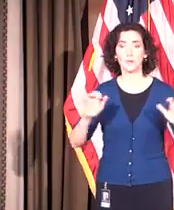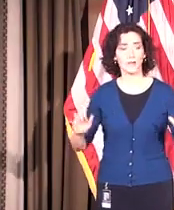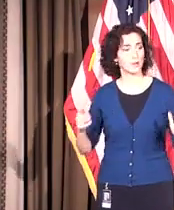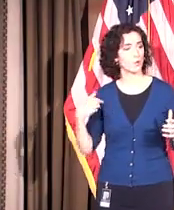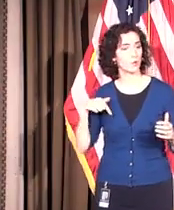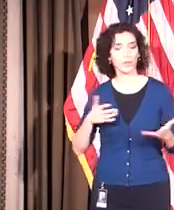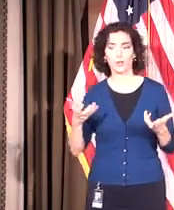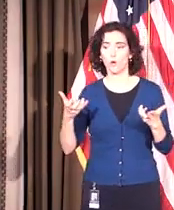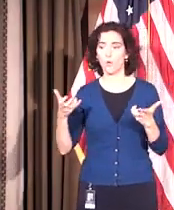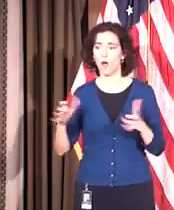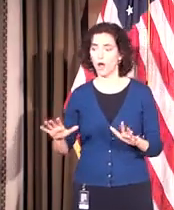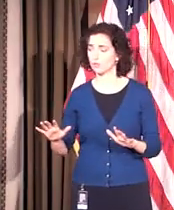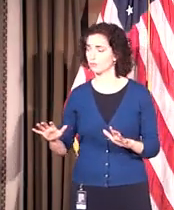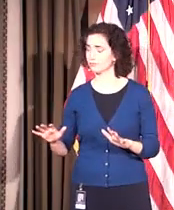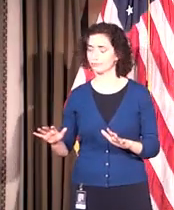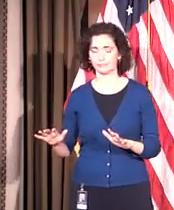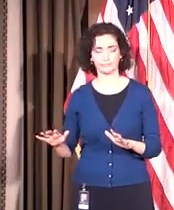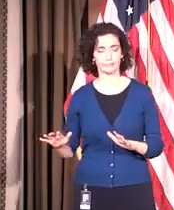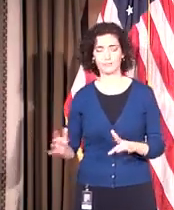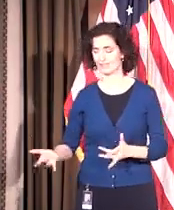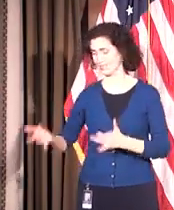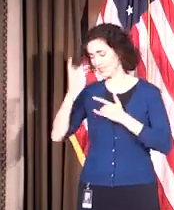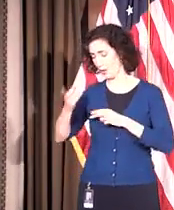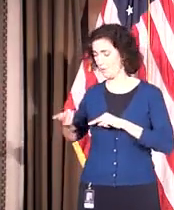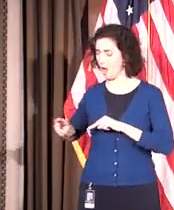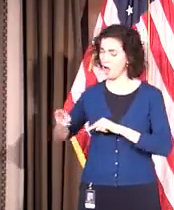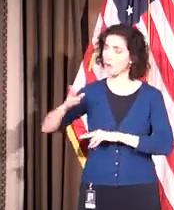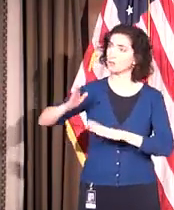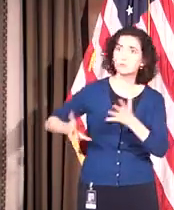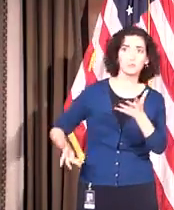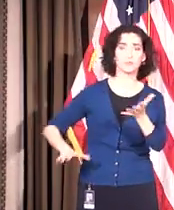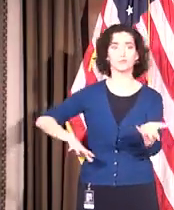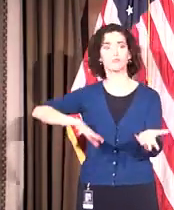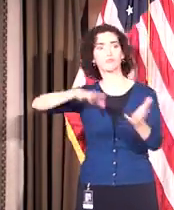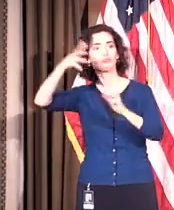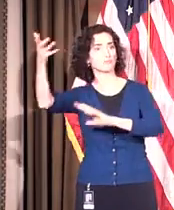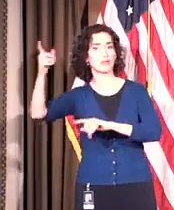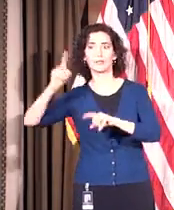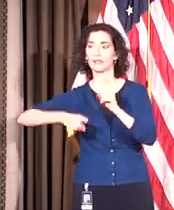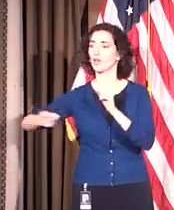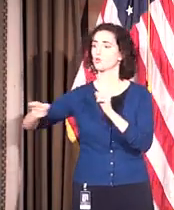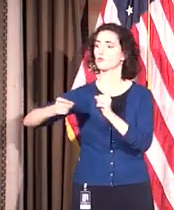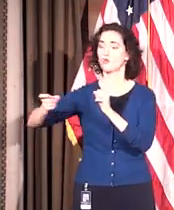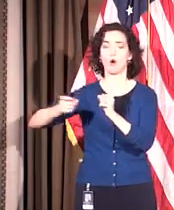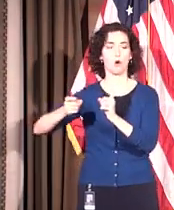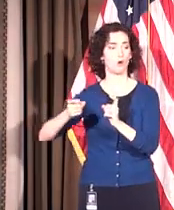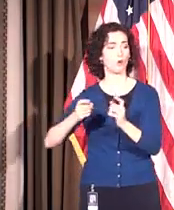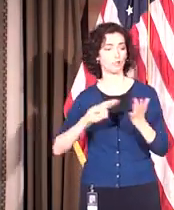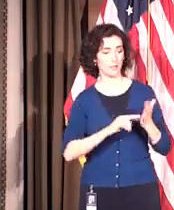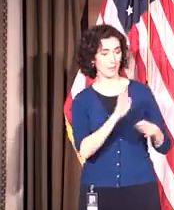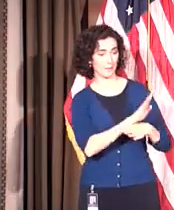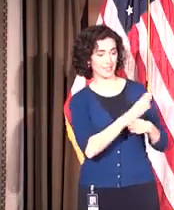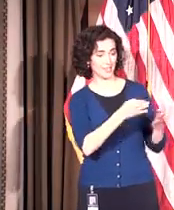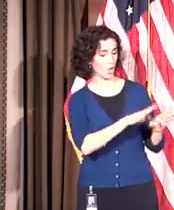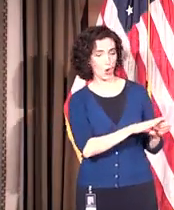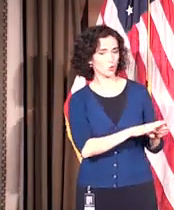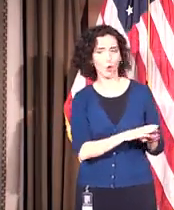backwards and have this surge get out of control where it's not livelihoods that we're talking about, but it's